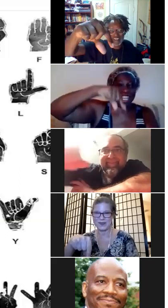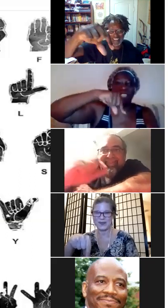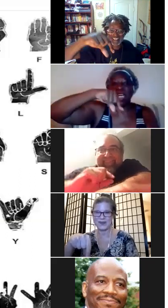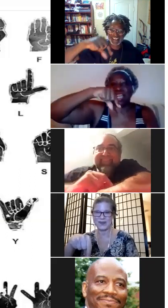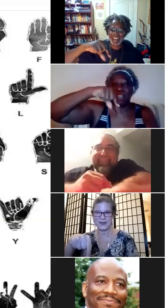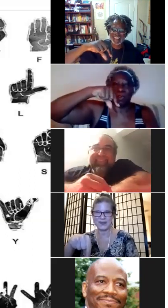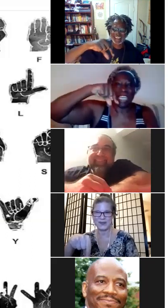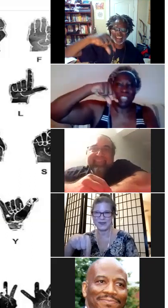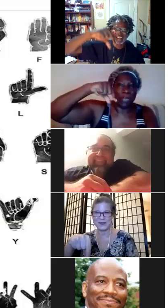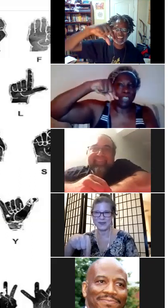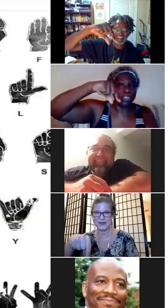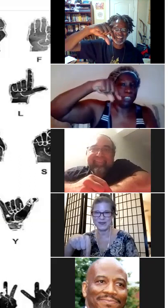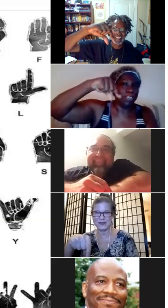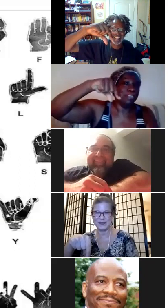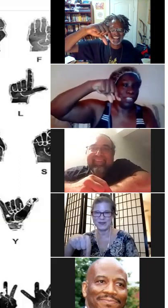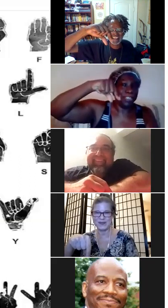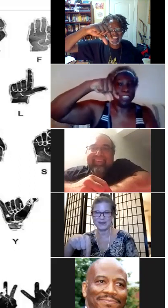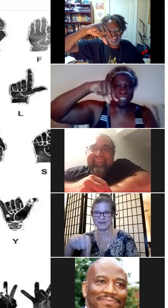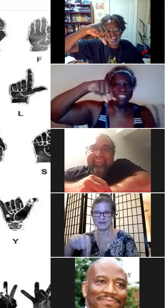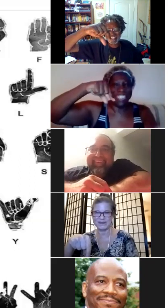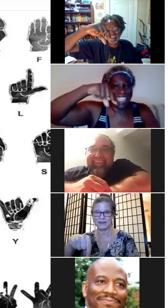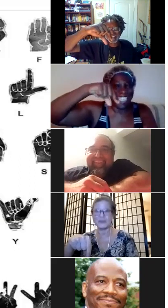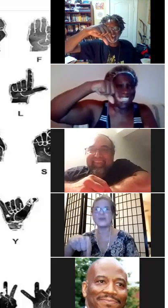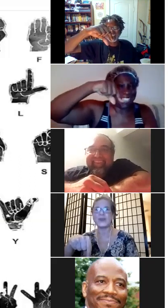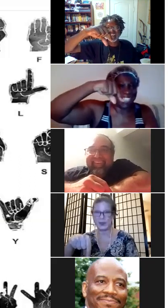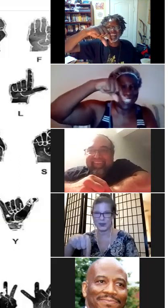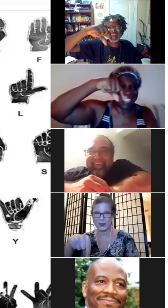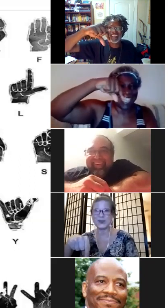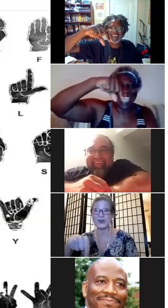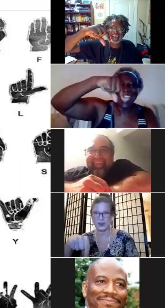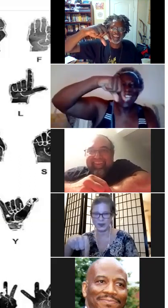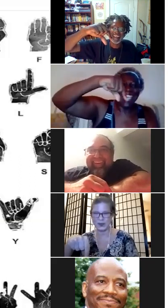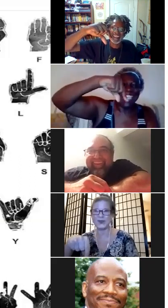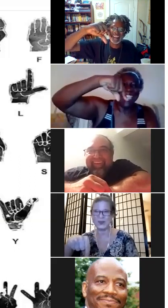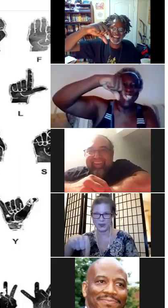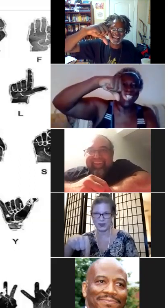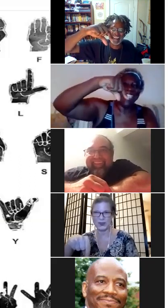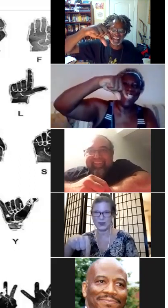You hear me? And that's my uncle, by the way, for those who don't know. So that's why he's doing that.